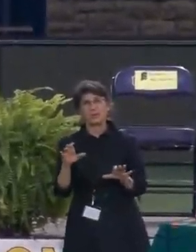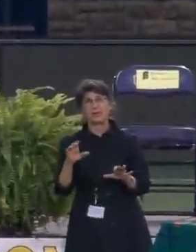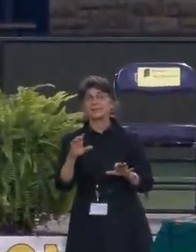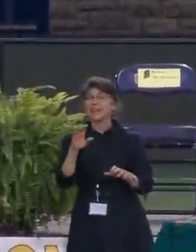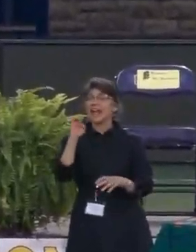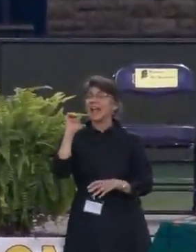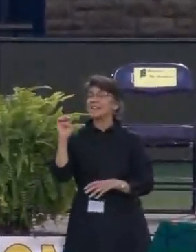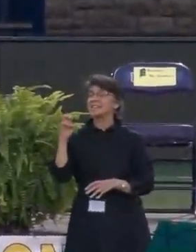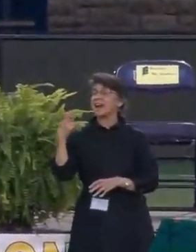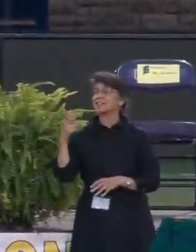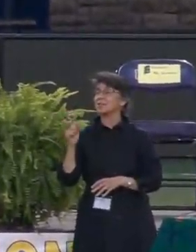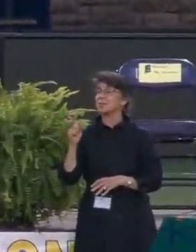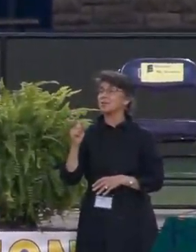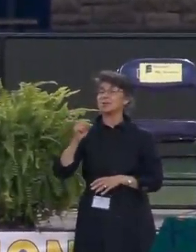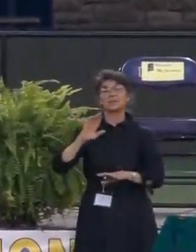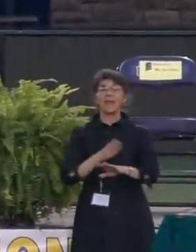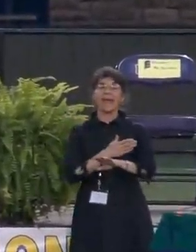ahead and take us out.